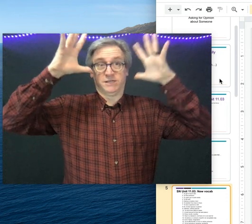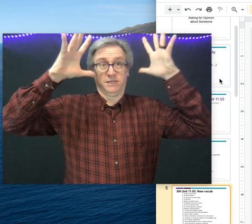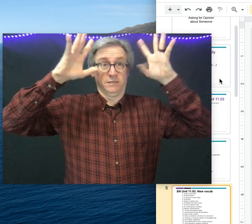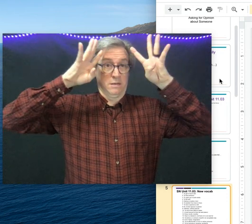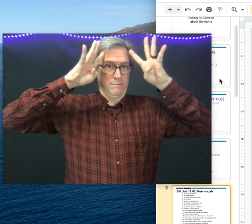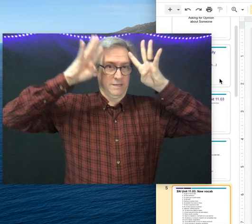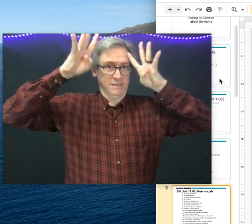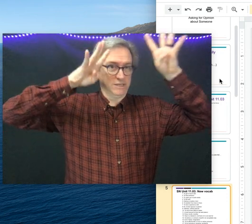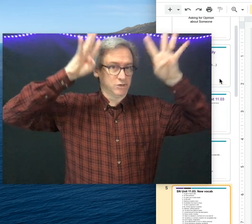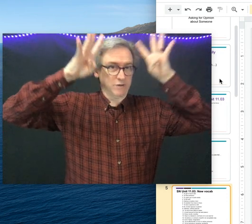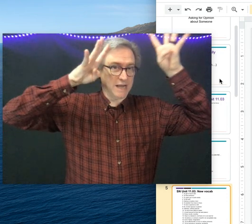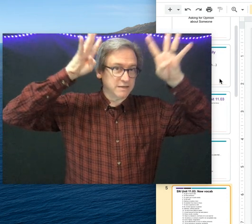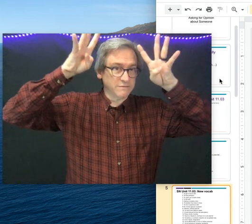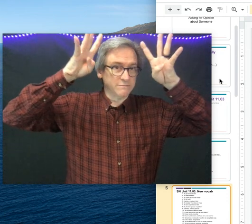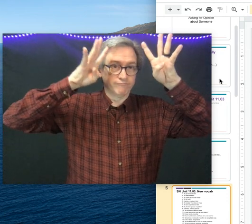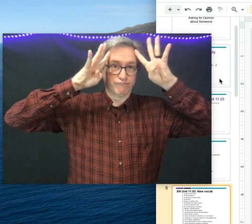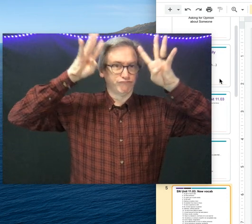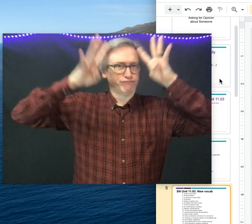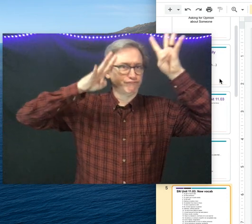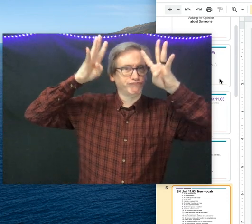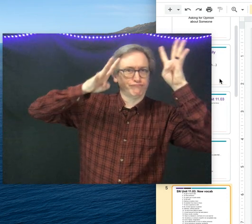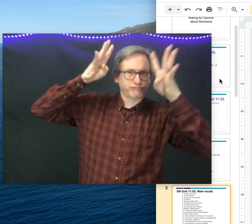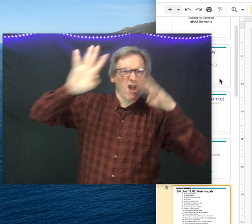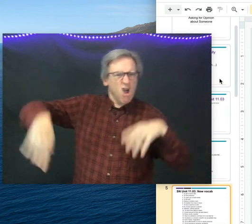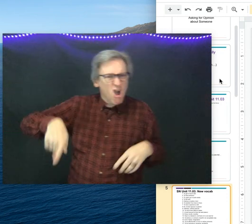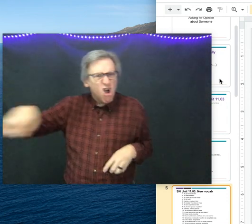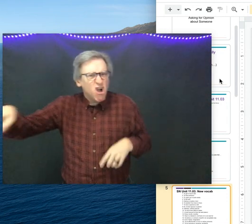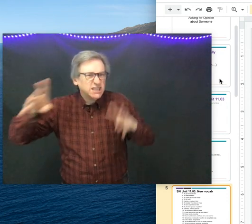just crazy. But this is creative.